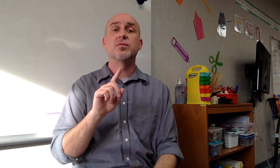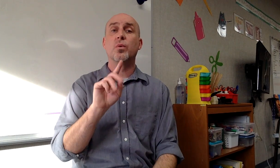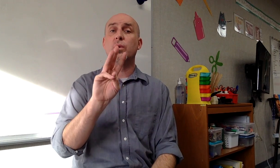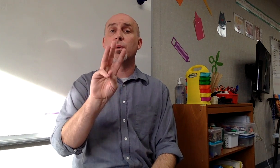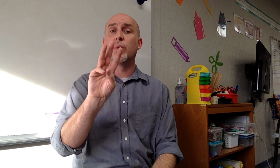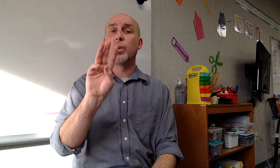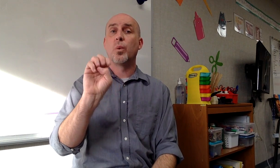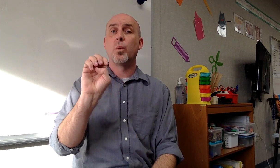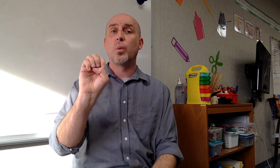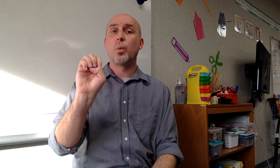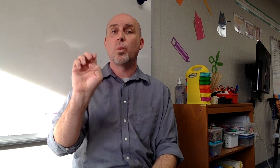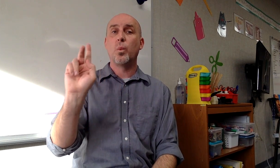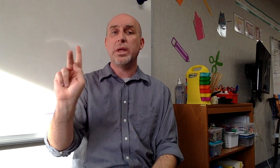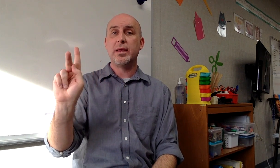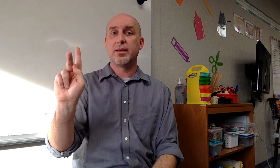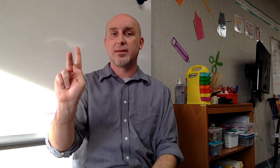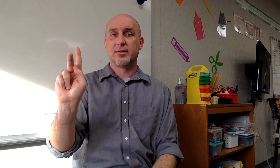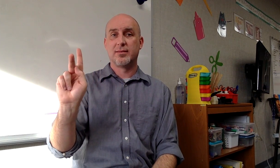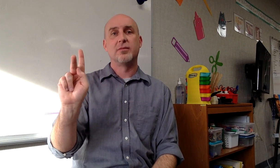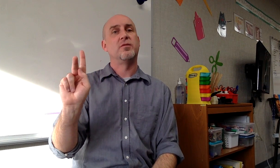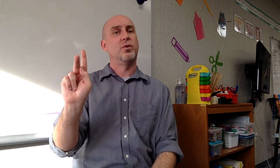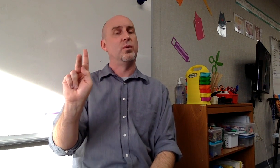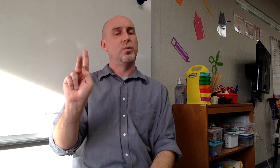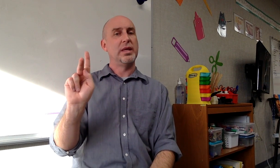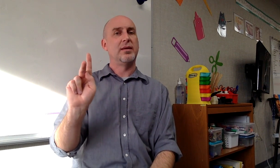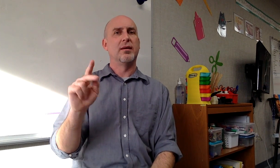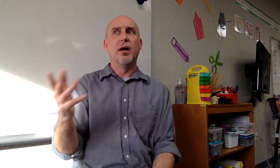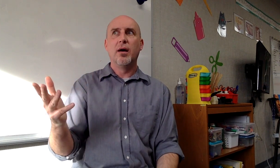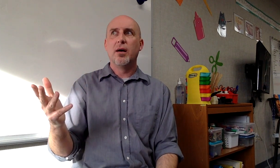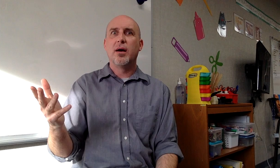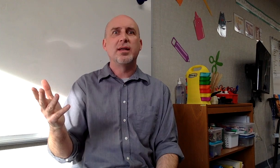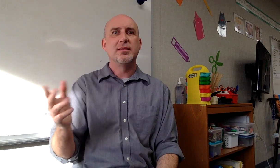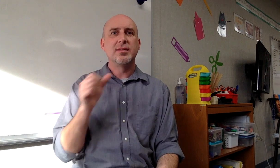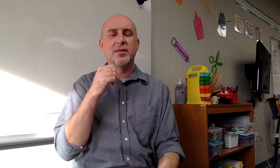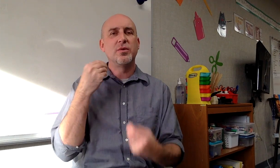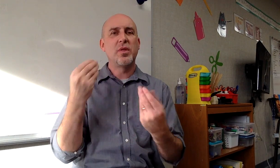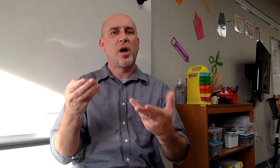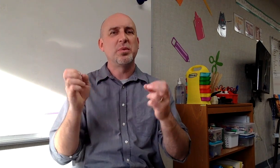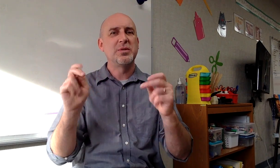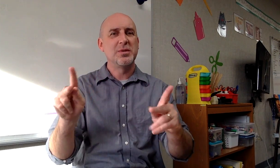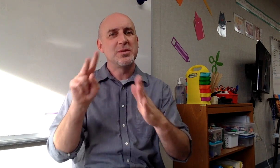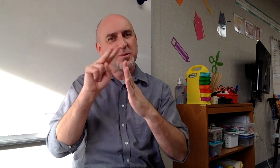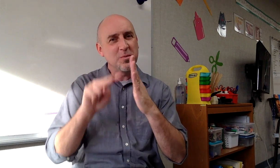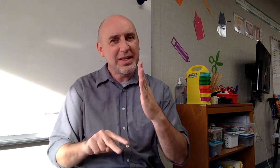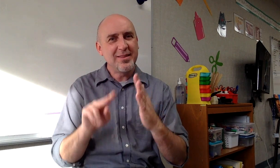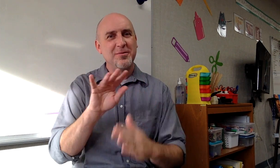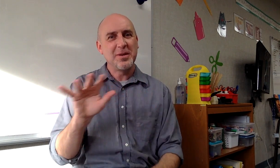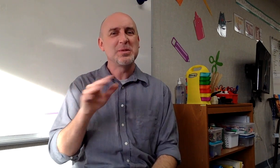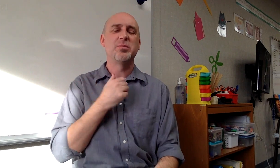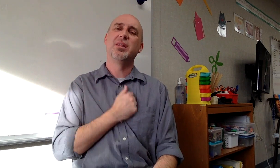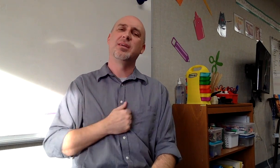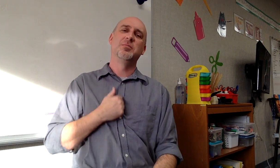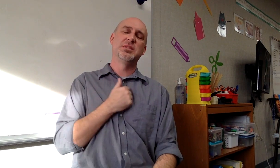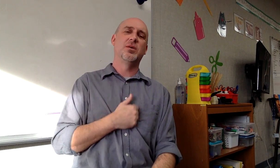for week, for a week. I didn't give you the opportunity to read the finger spelling, I'm sorry.